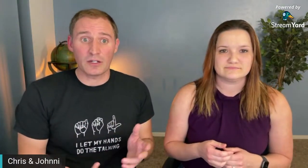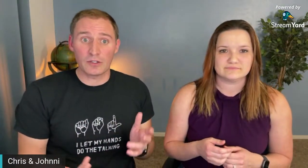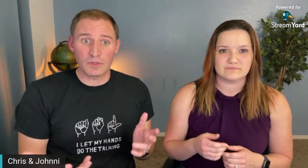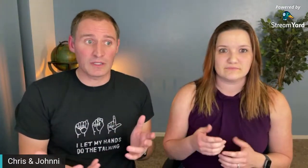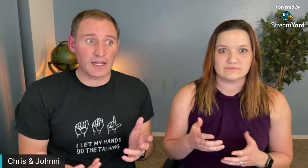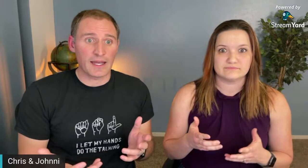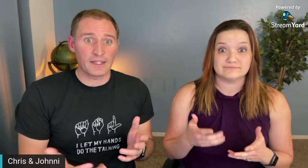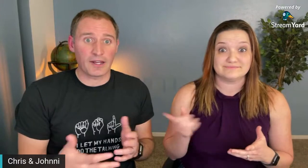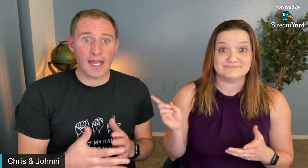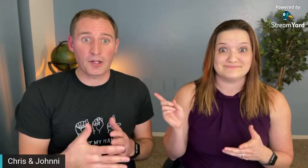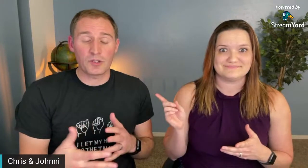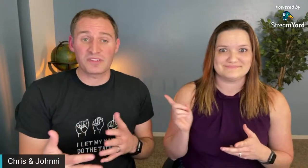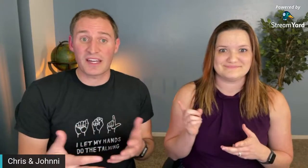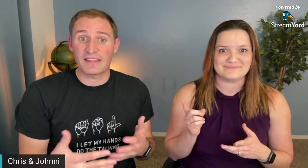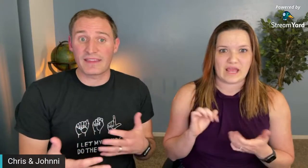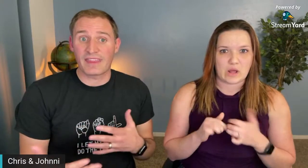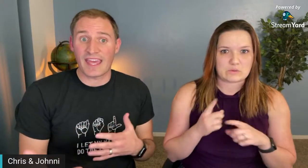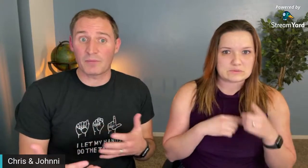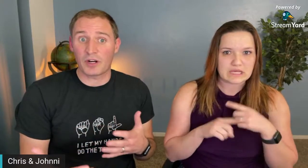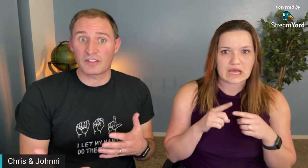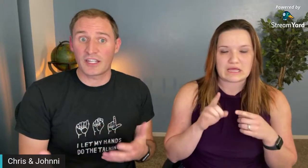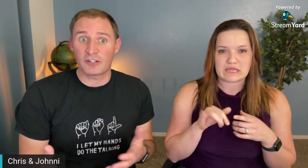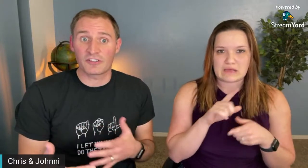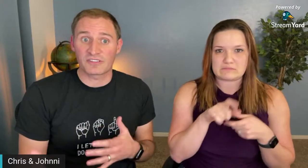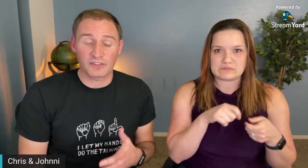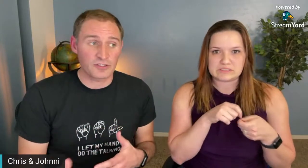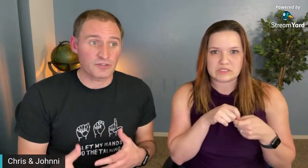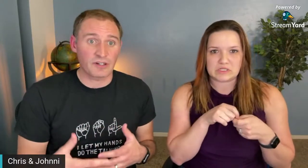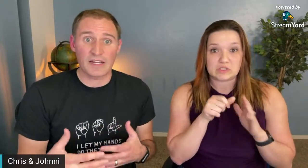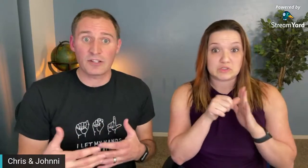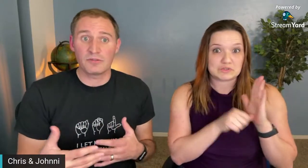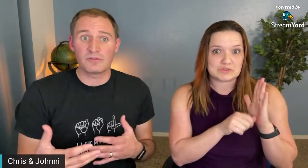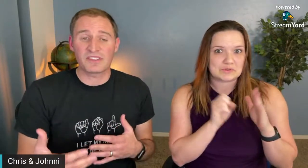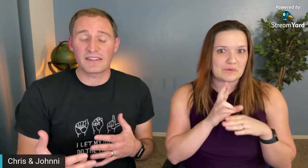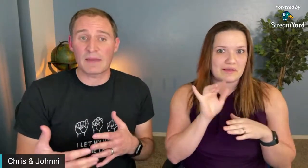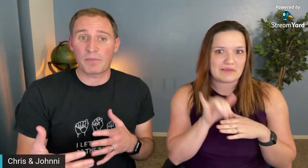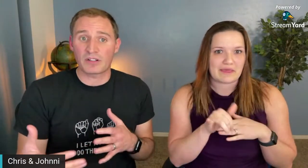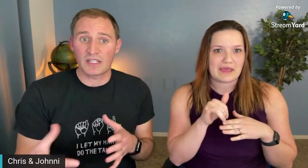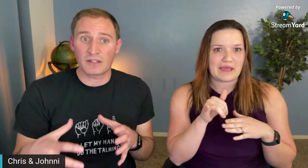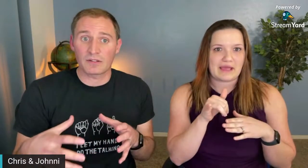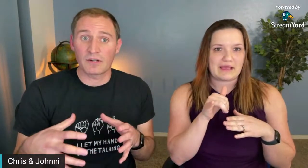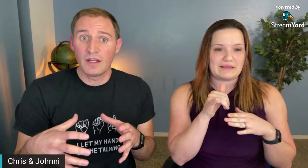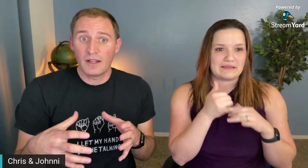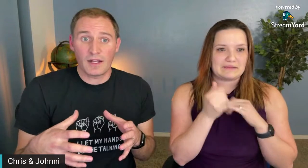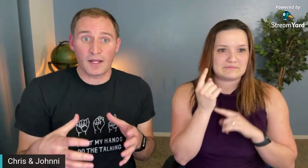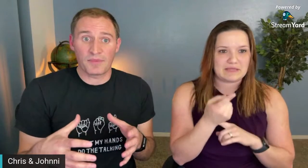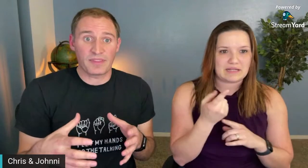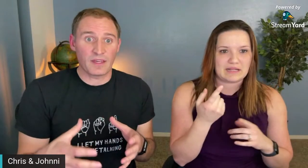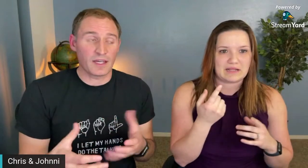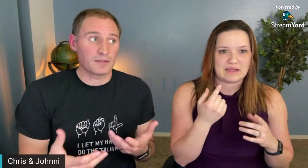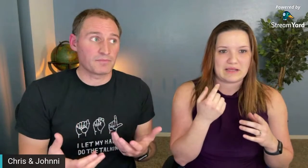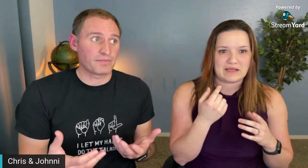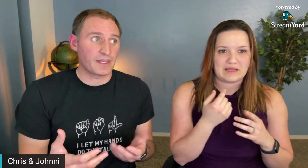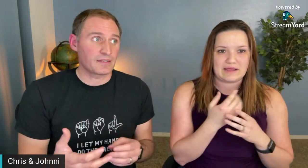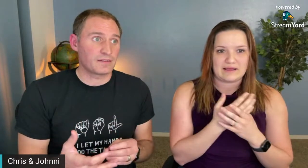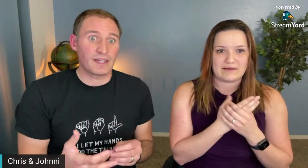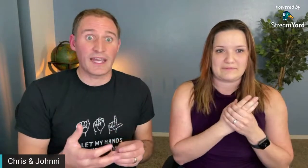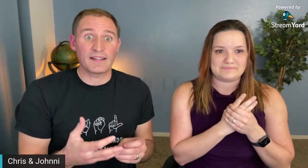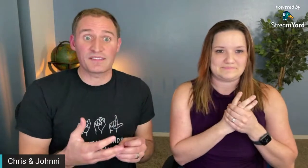oh, well, how do you sign that particular surgery, or how do you sign that particular like